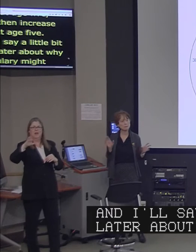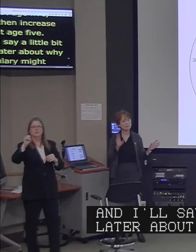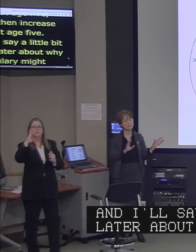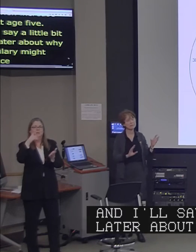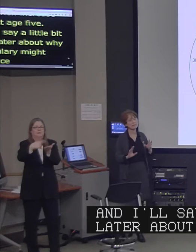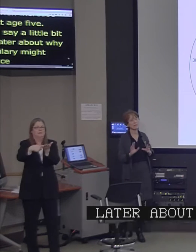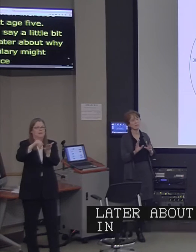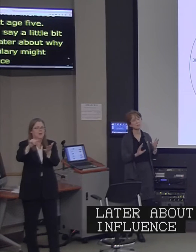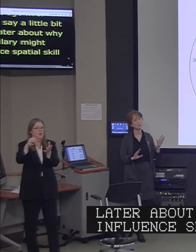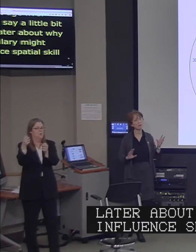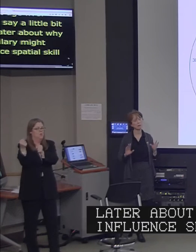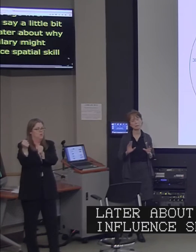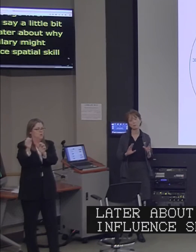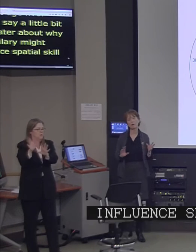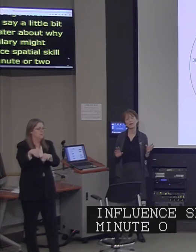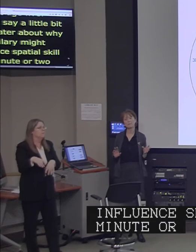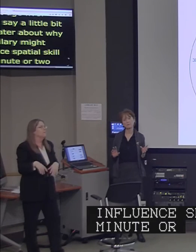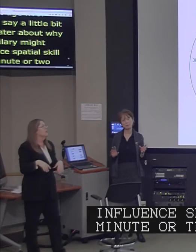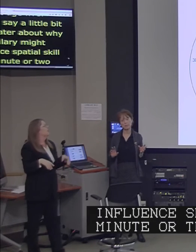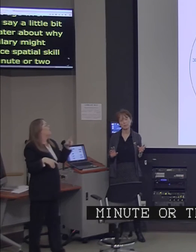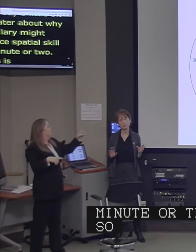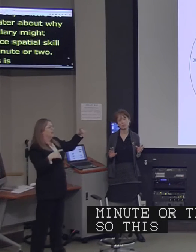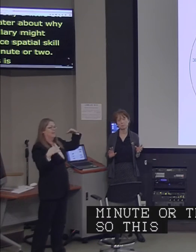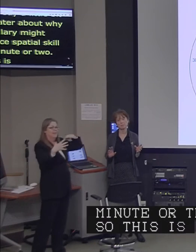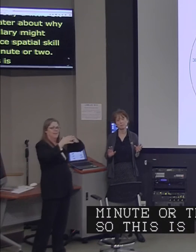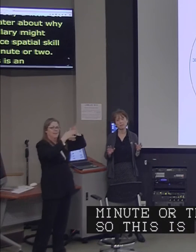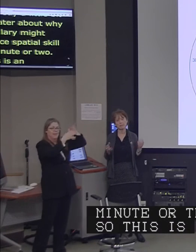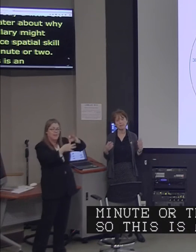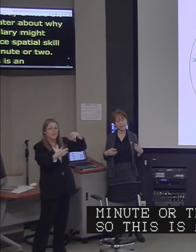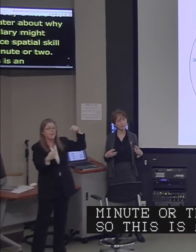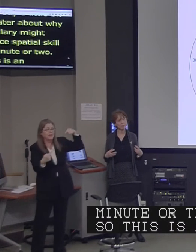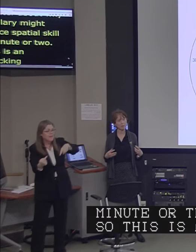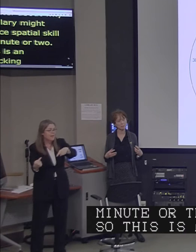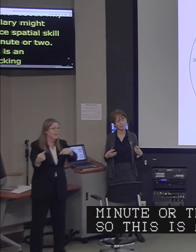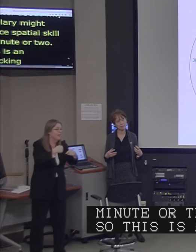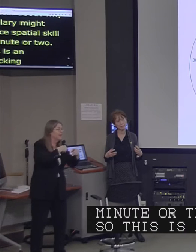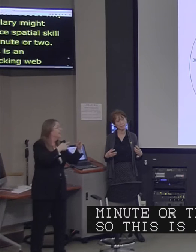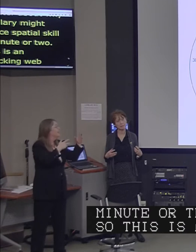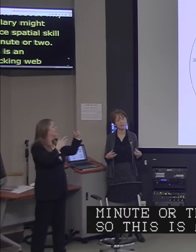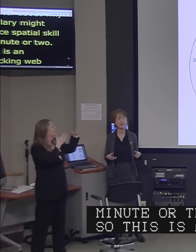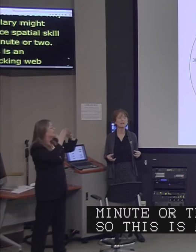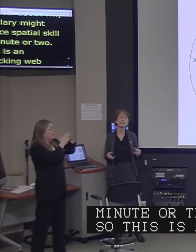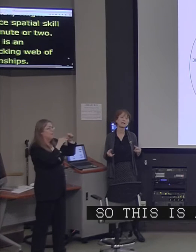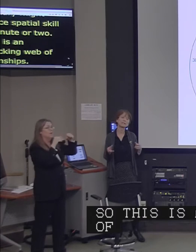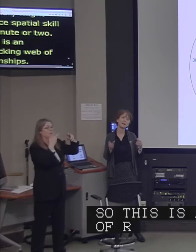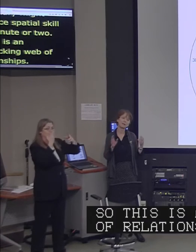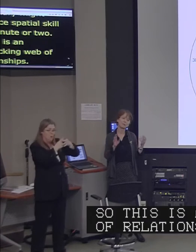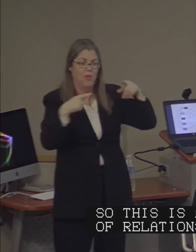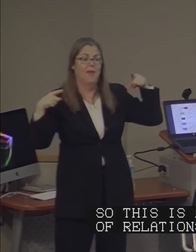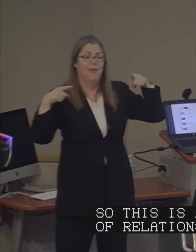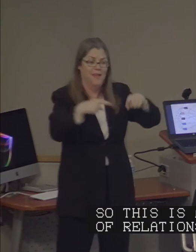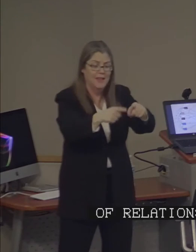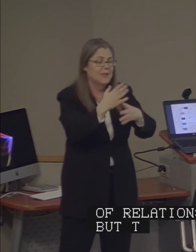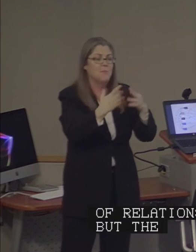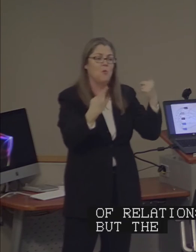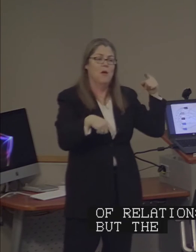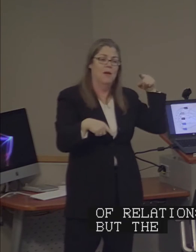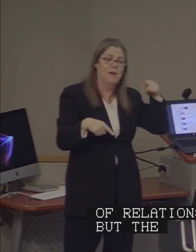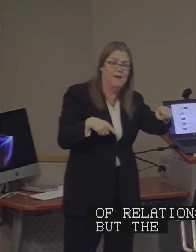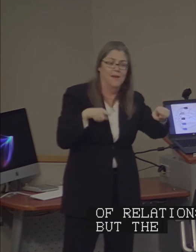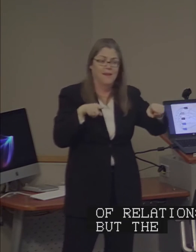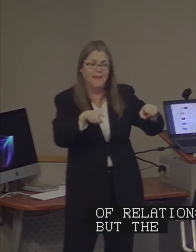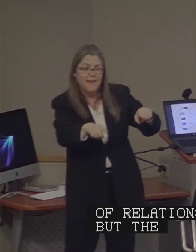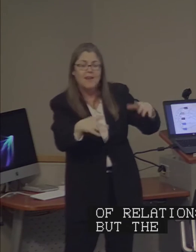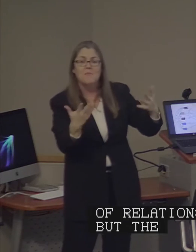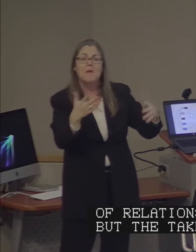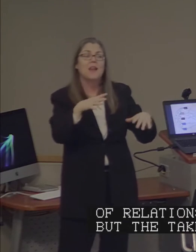So this is an interlocking web of relationships, but the takeaway message is that not only does space at age five